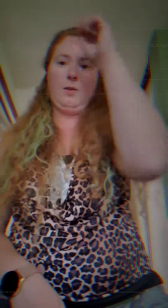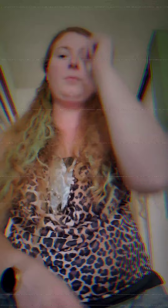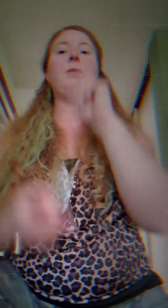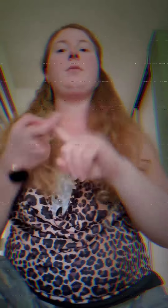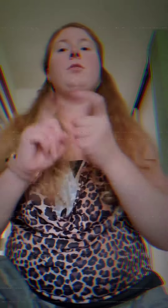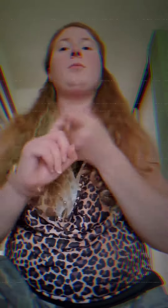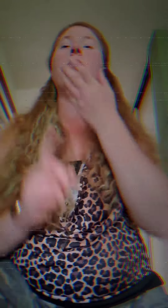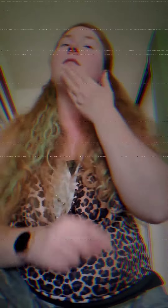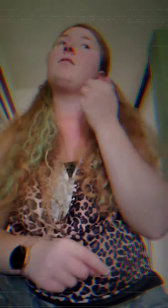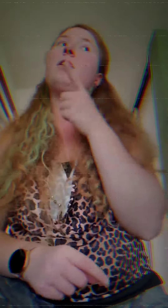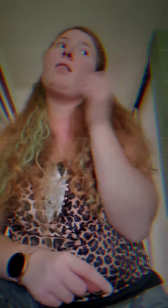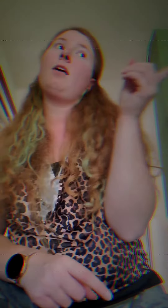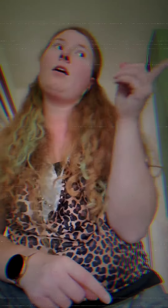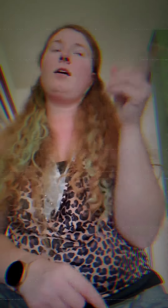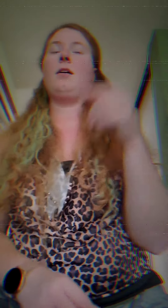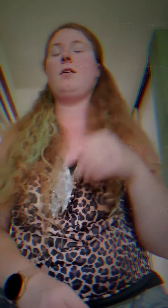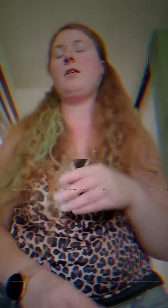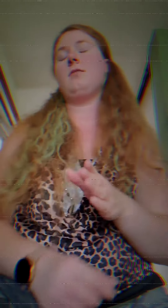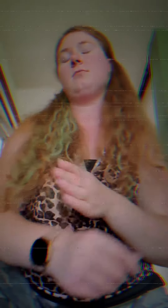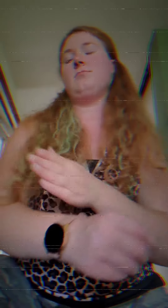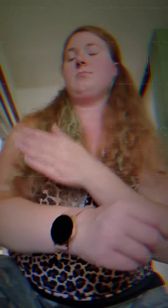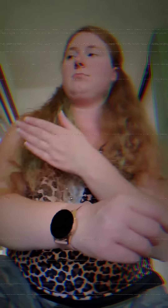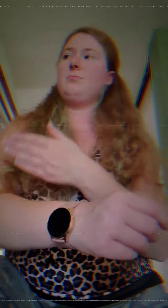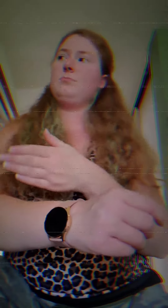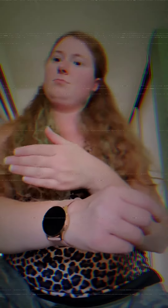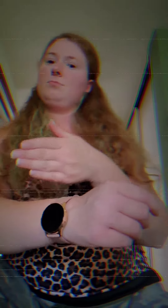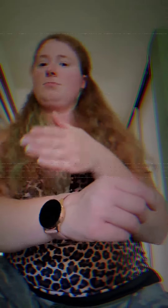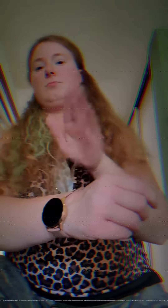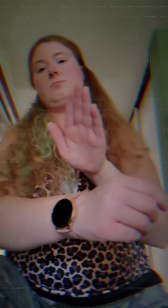I could be a better boyfriend than him.